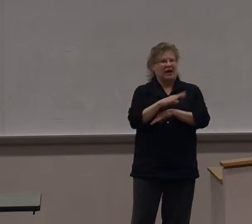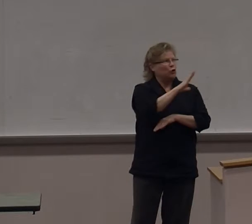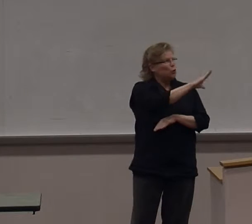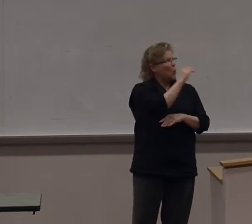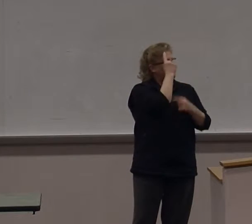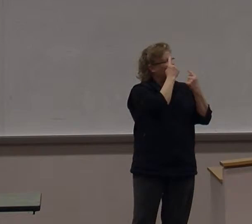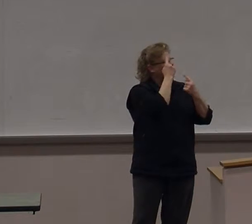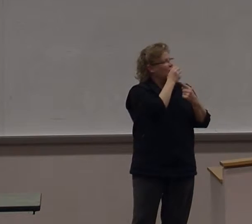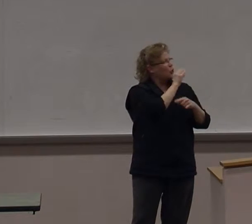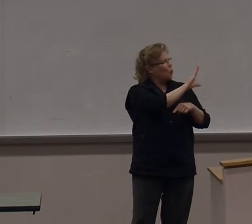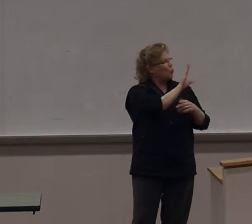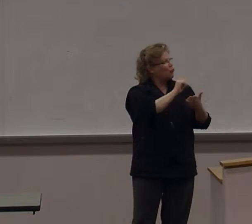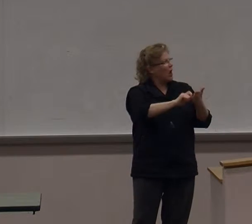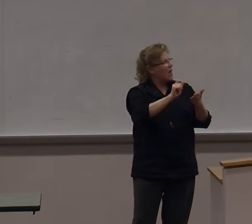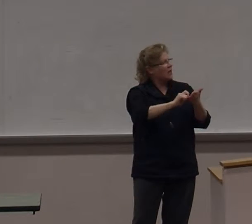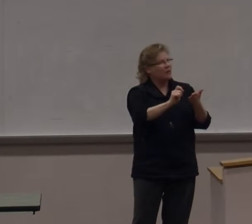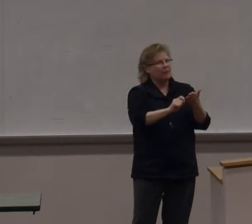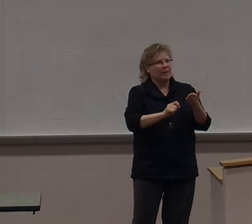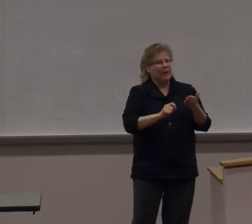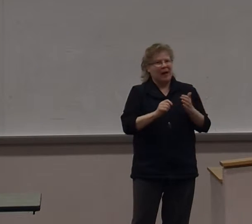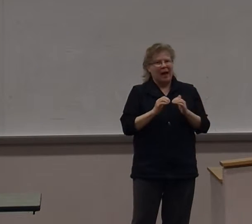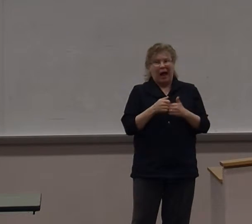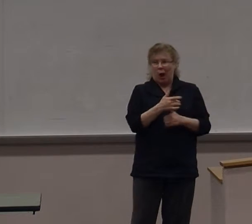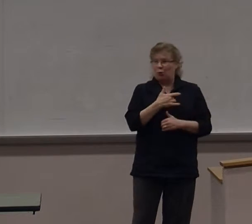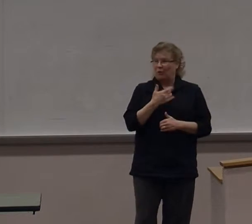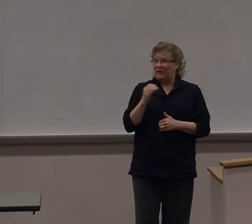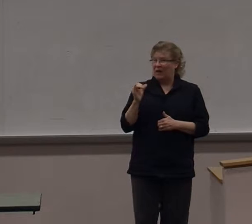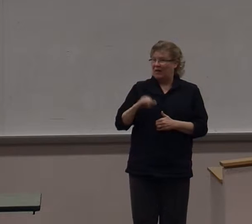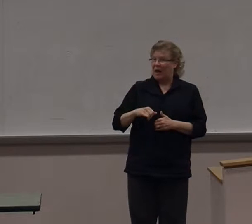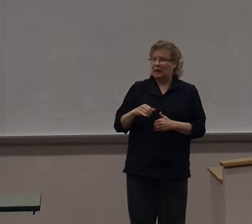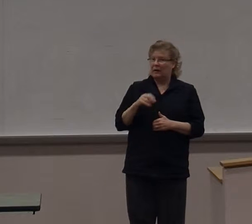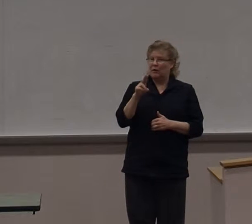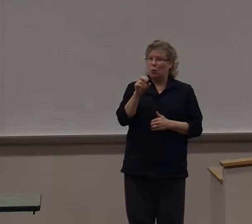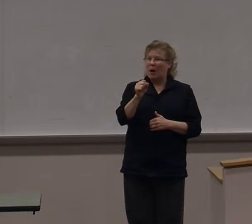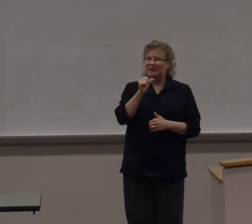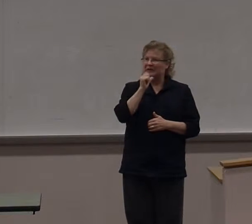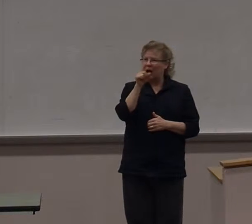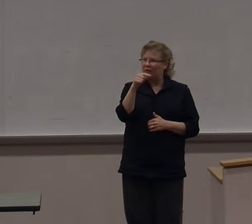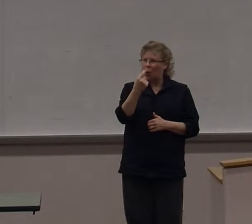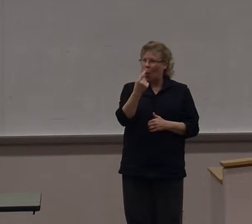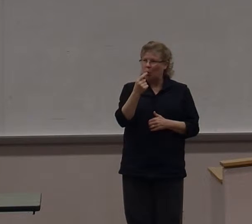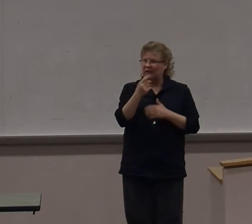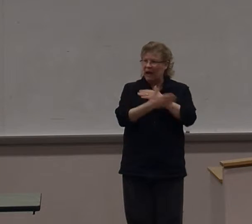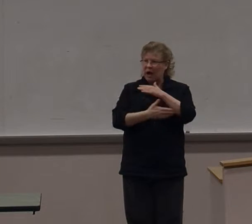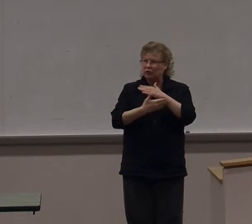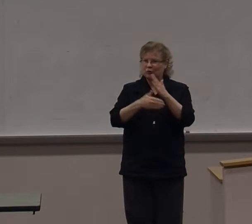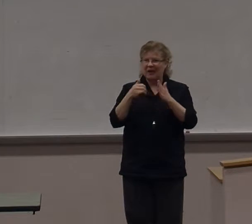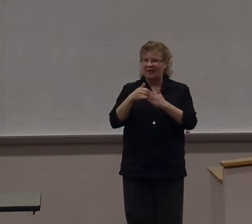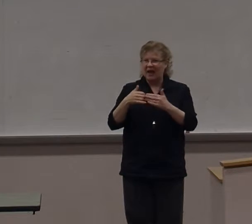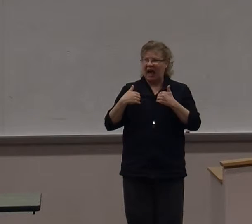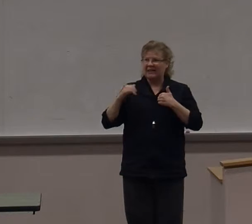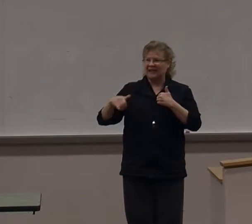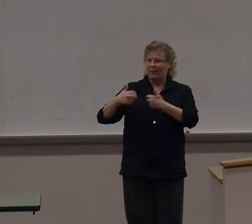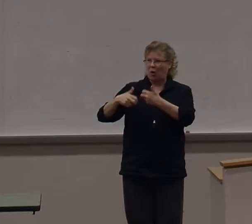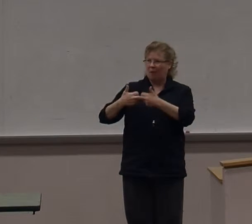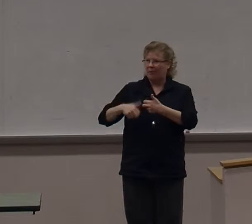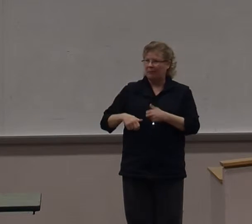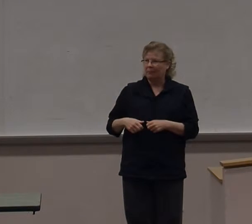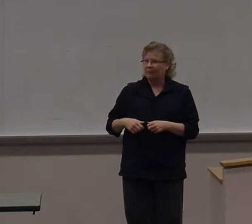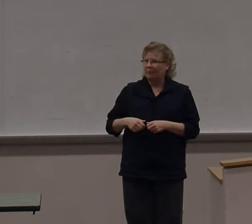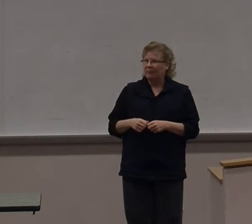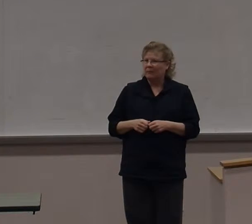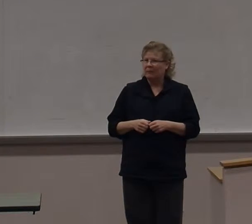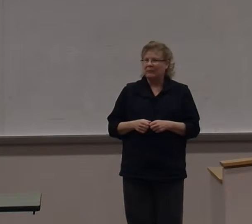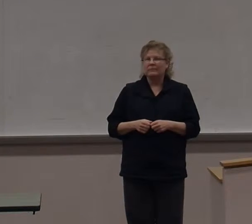how do you feel about knowing that the United States is not the only country in the world that is affected by this problem? I think,